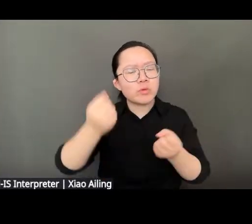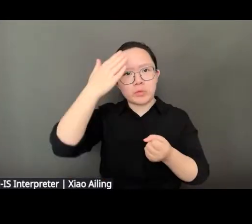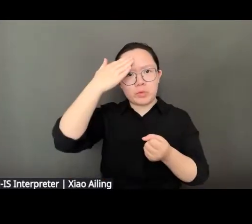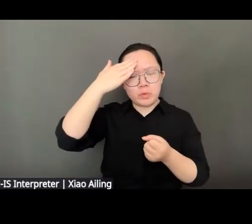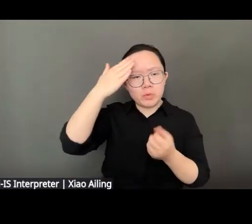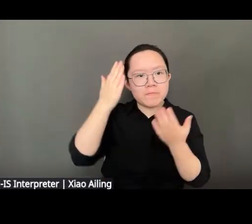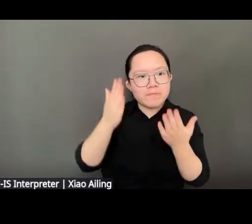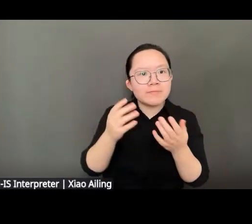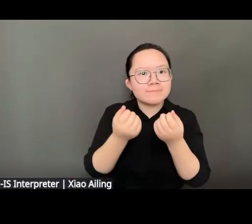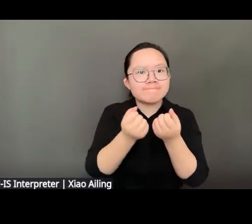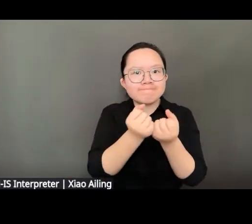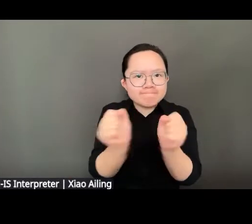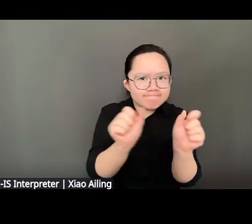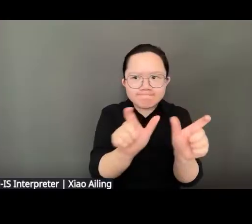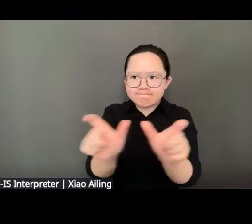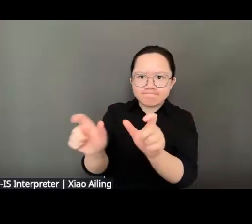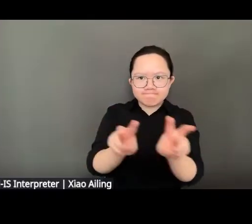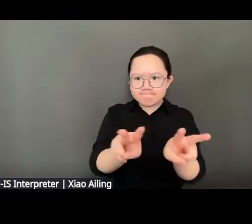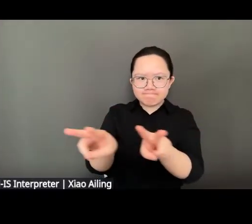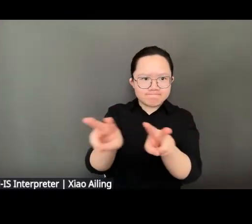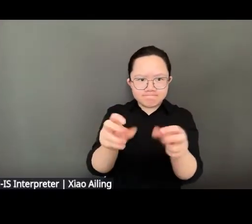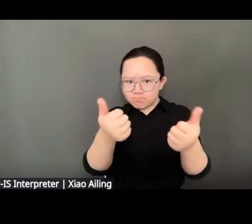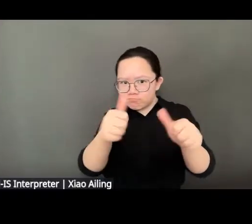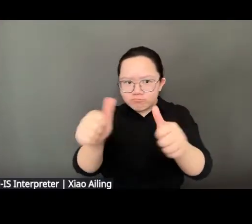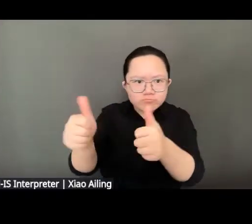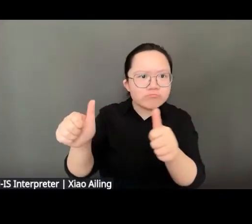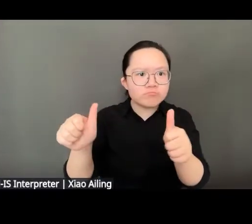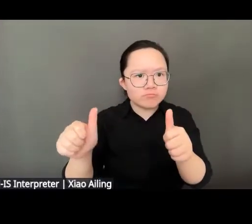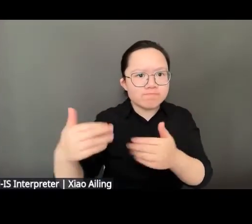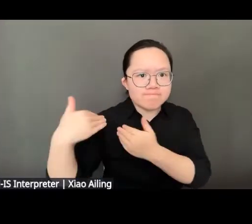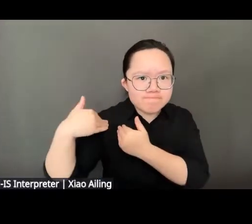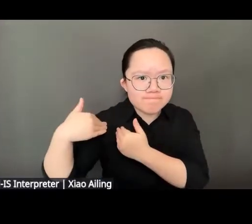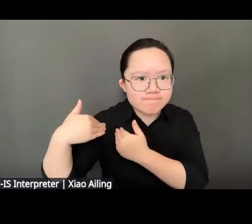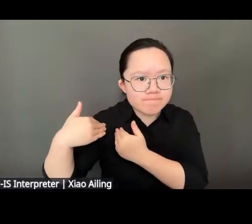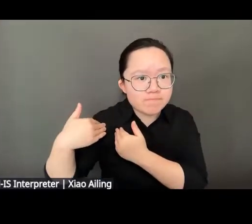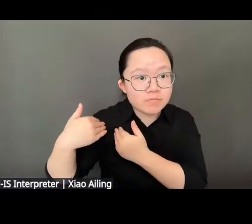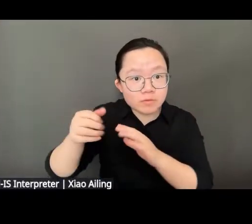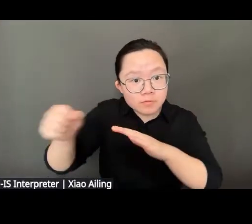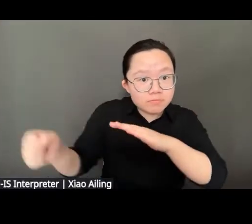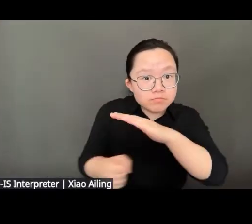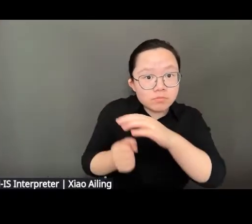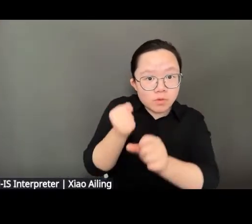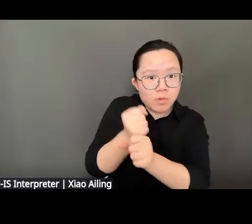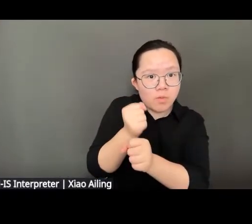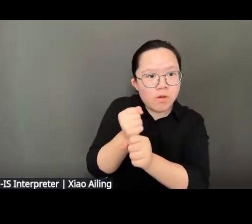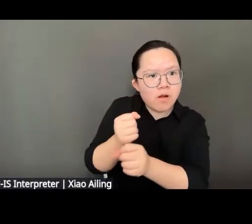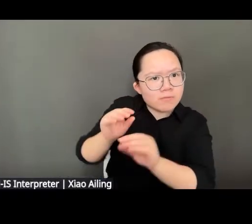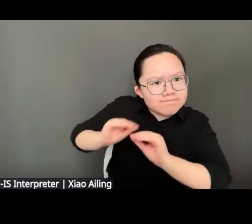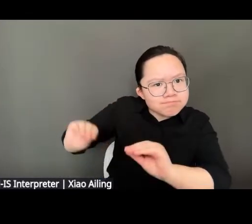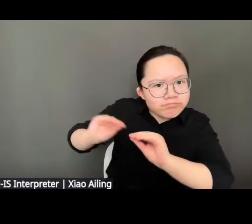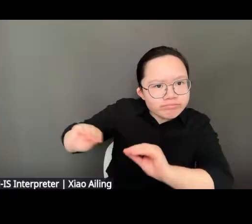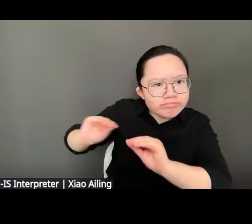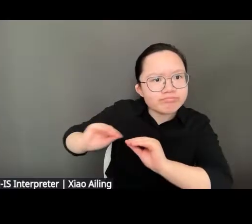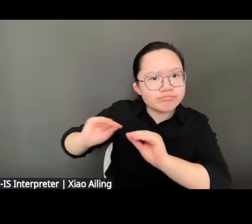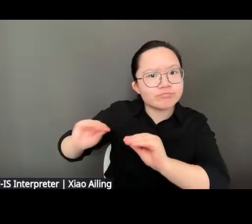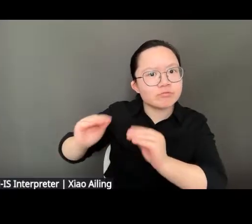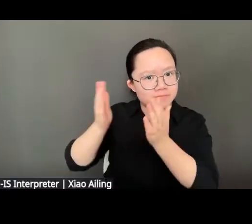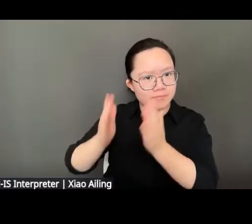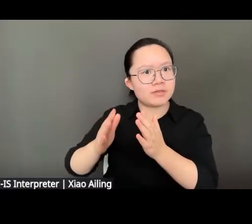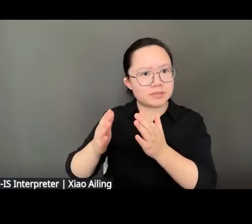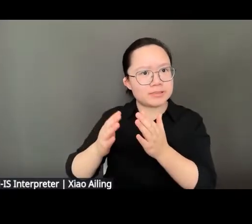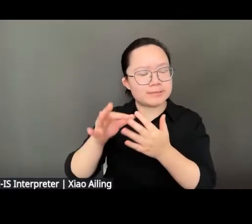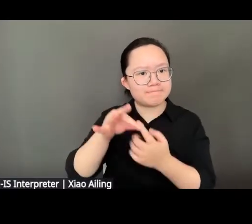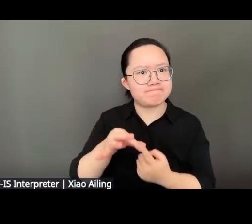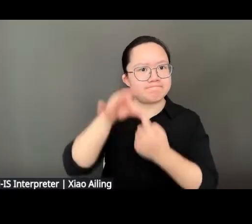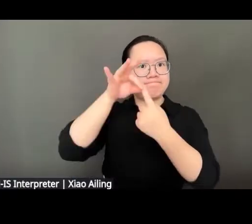and some organizations even consider it as part of their core programming. But 8 years ago, I think it